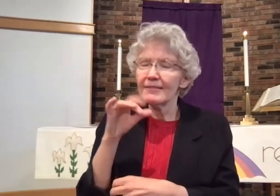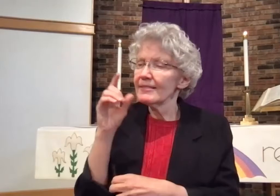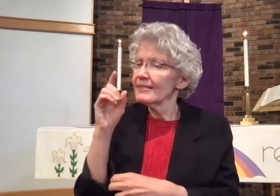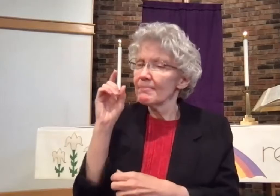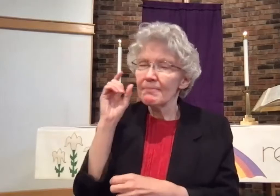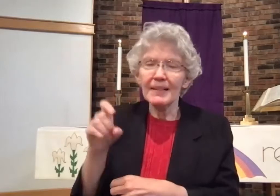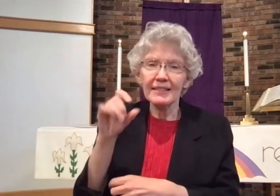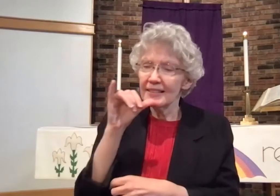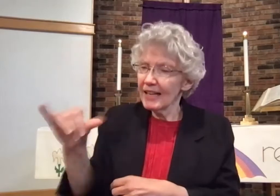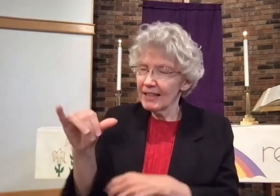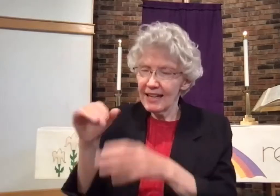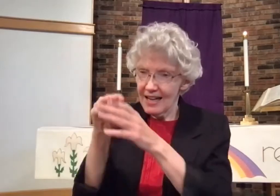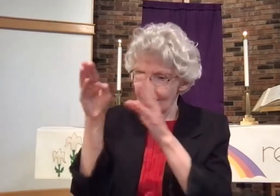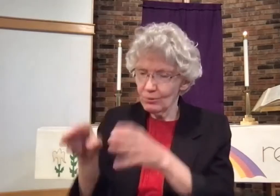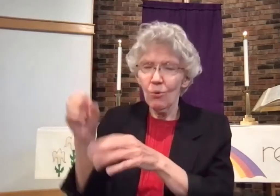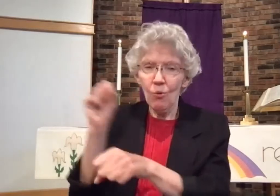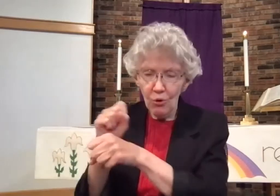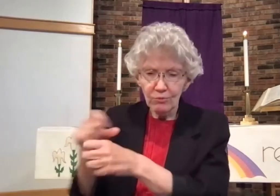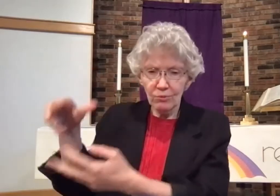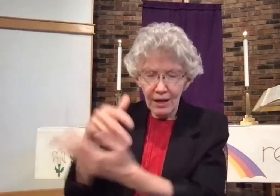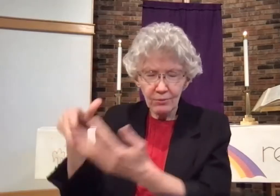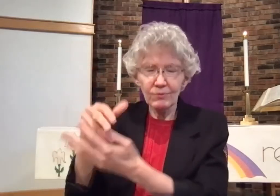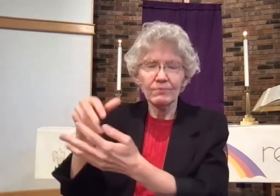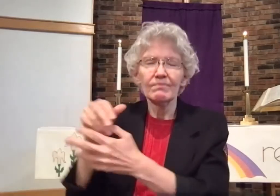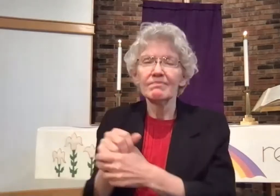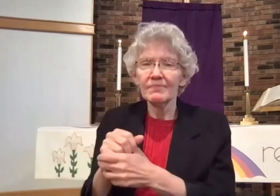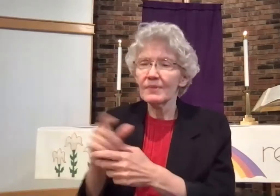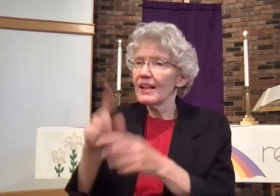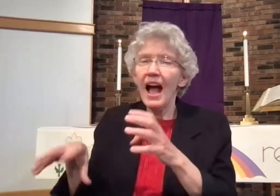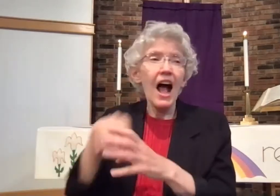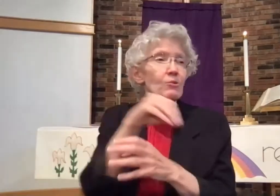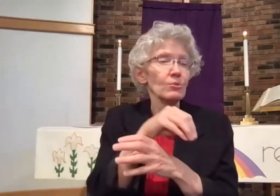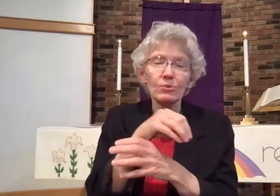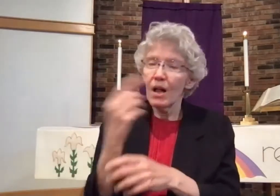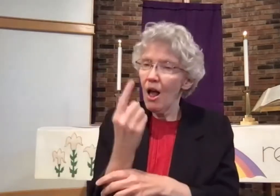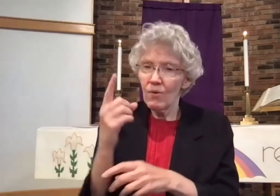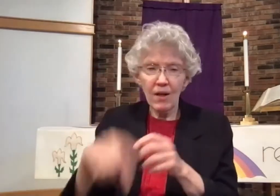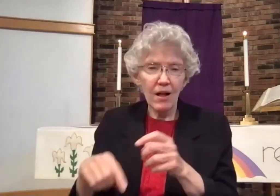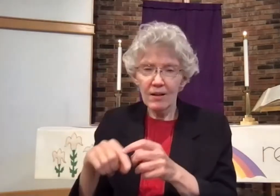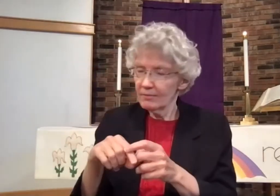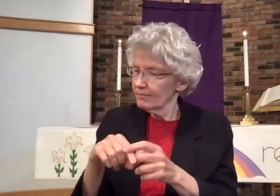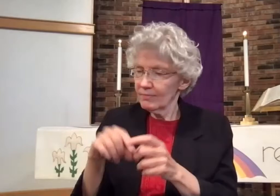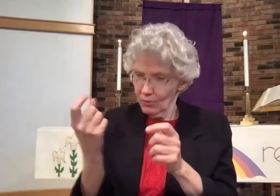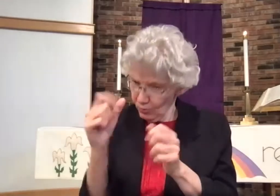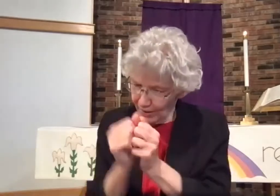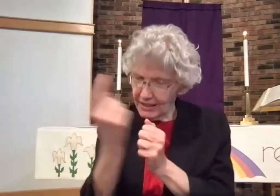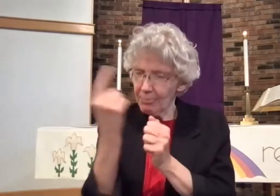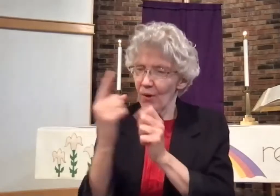Because the way things were that women worked in the house. They were not allowed to leave the